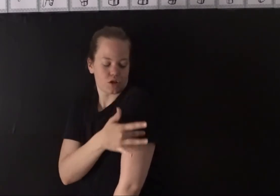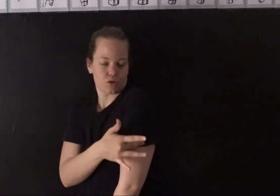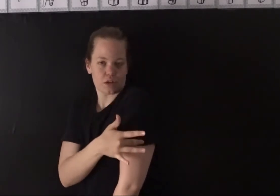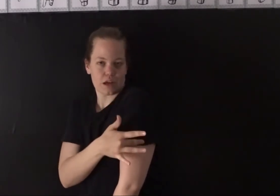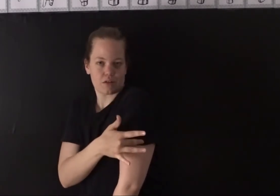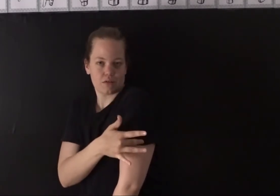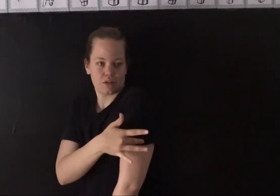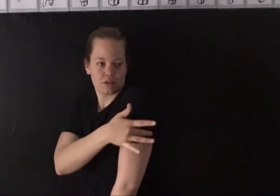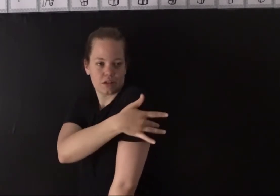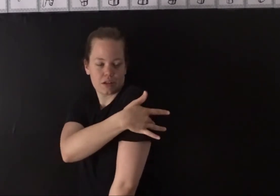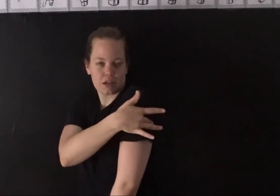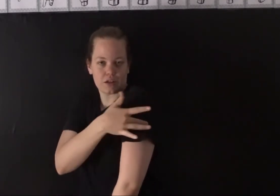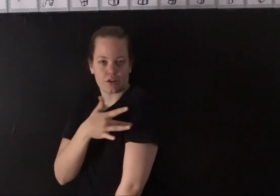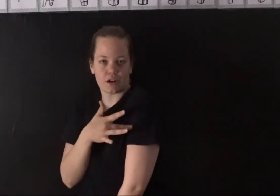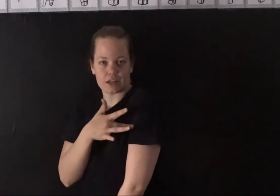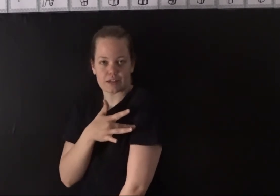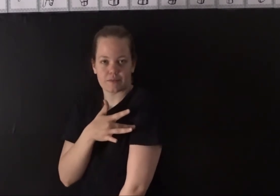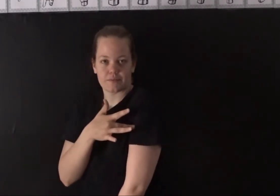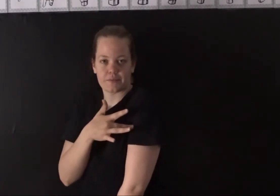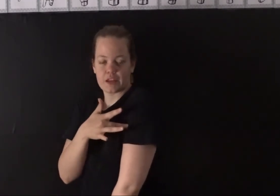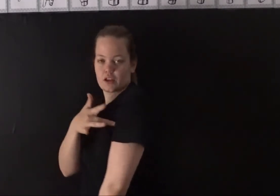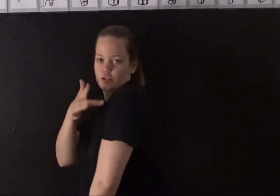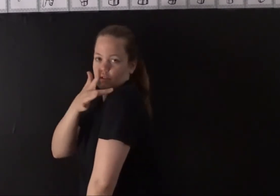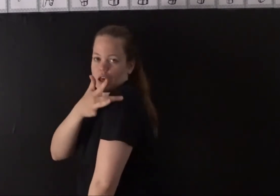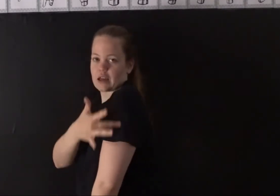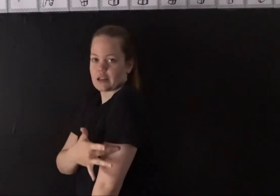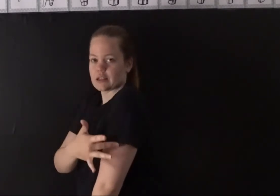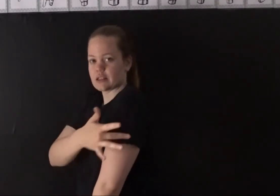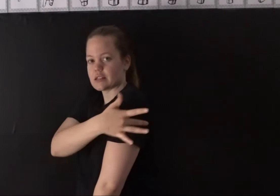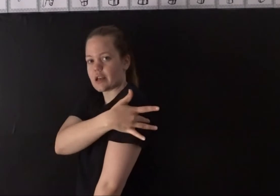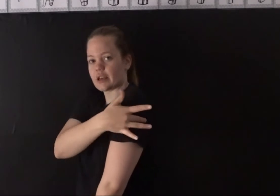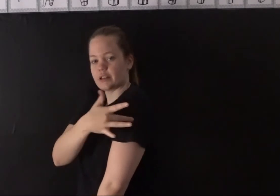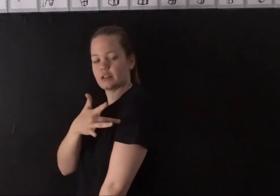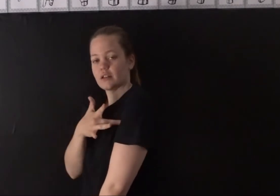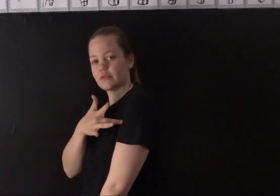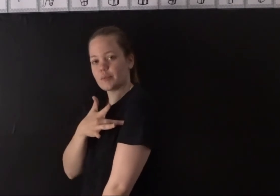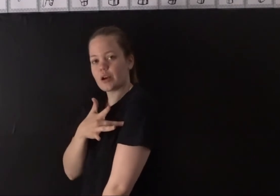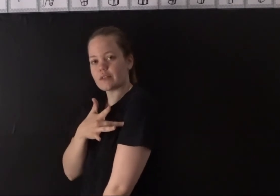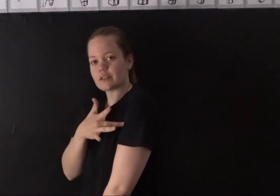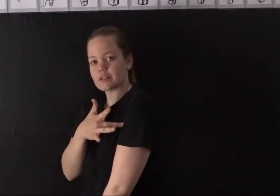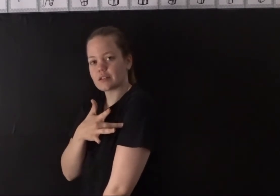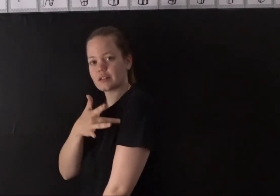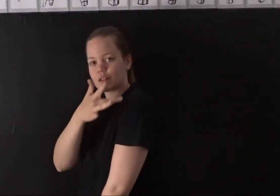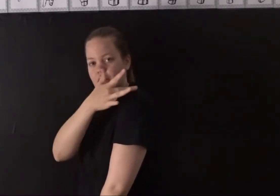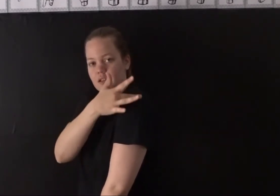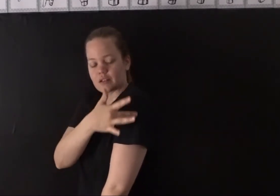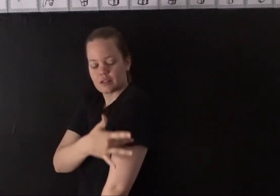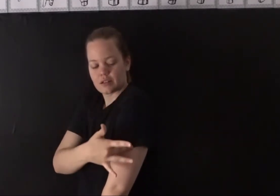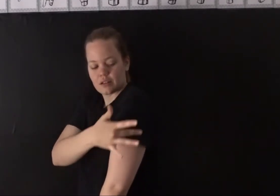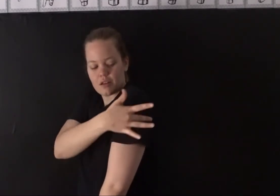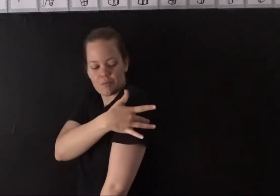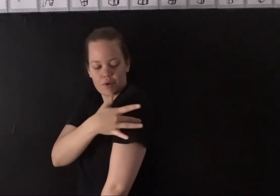go down and across. So that is the sign for province.